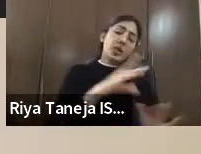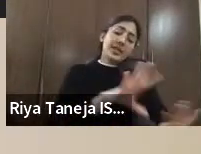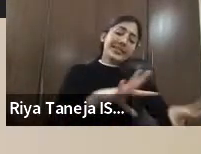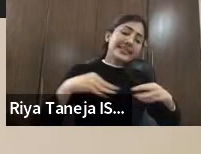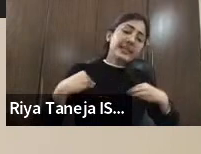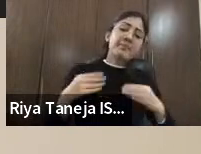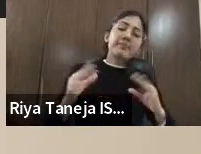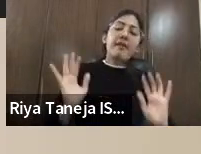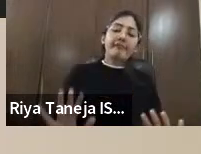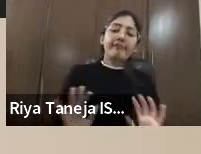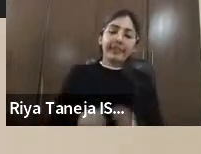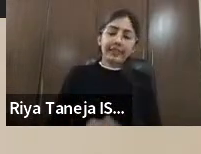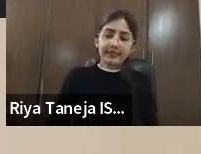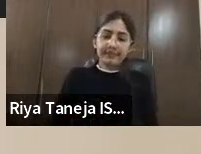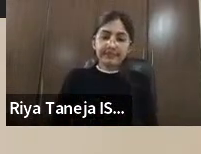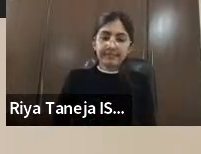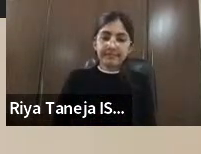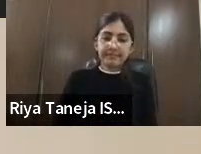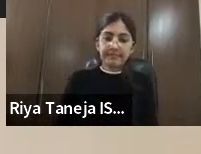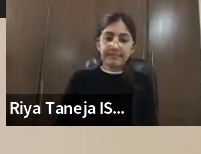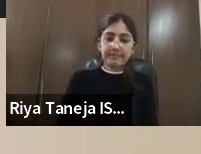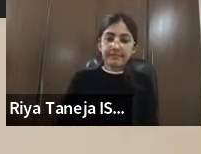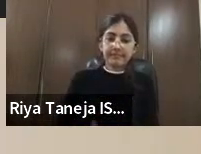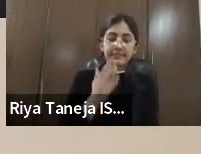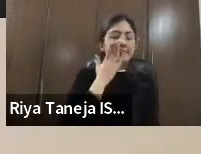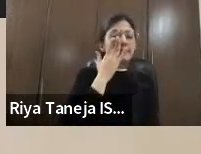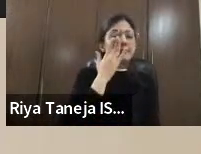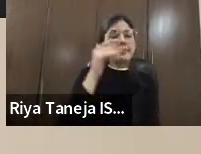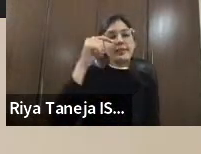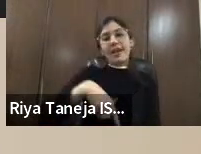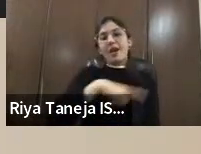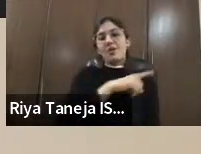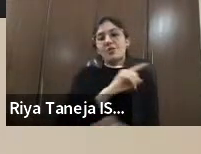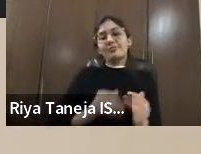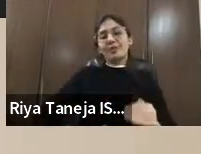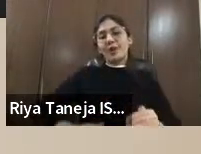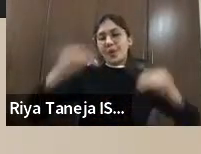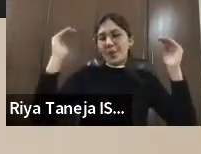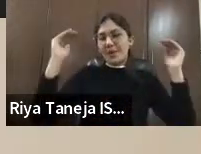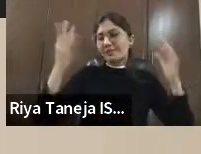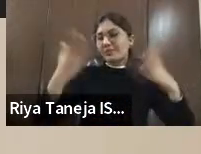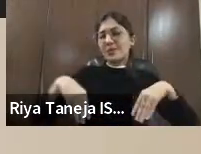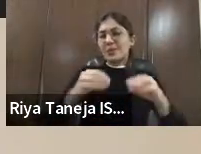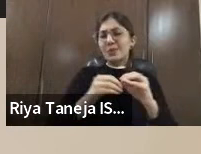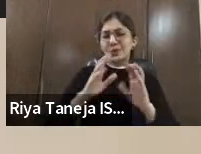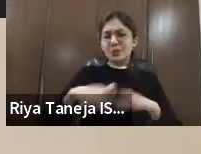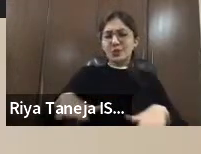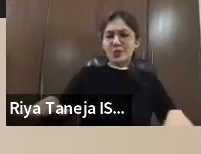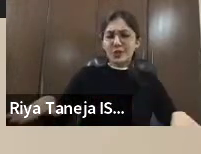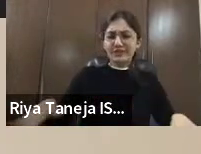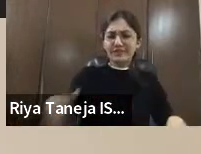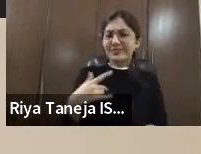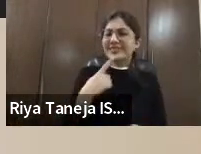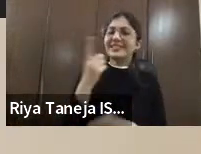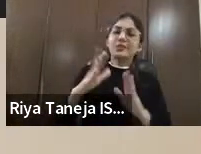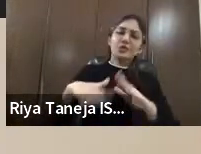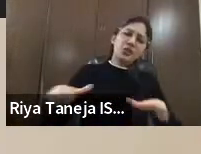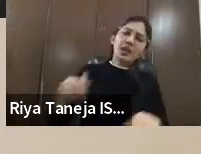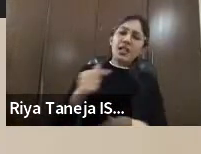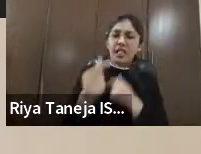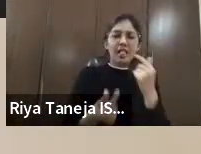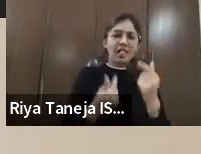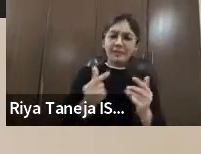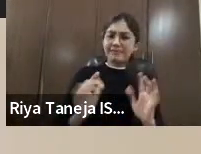children. Now, they are grown up. They are no more children. Though we call them children, I think